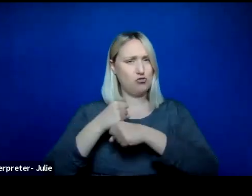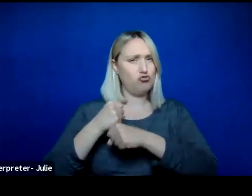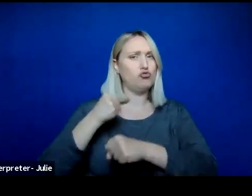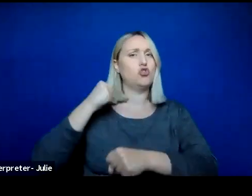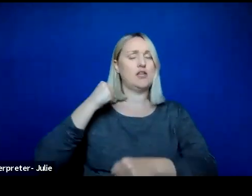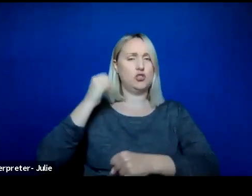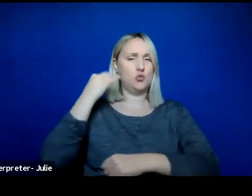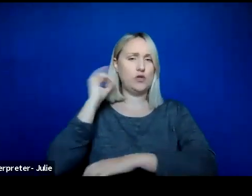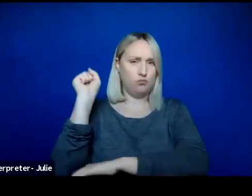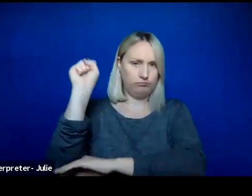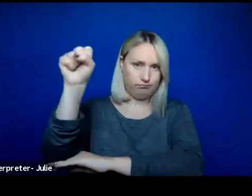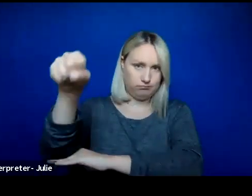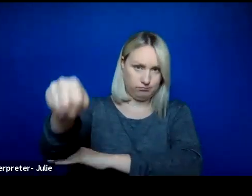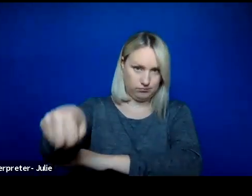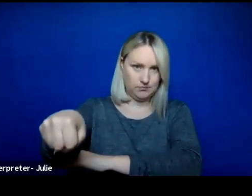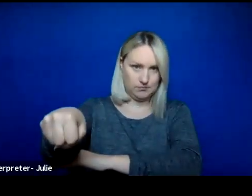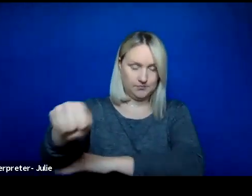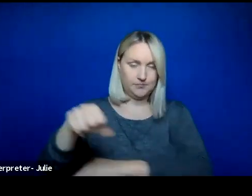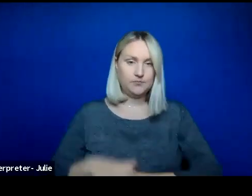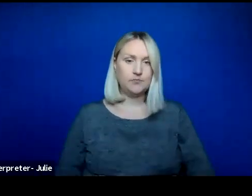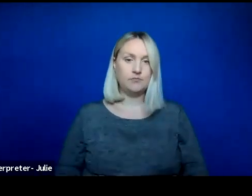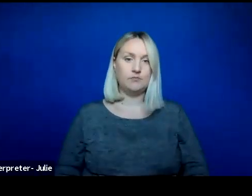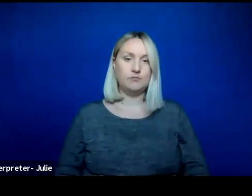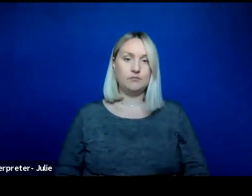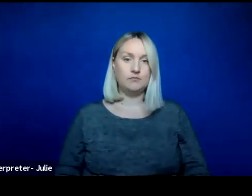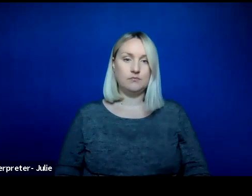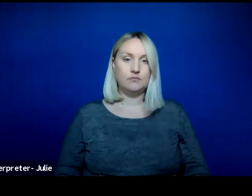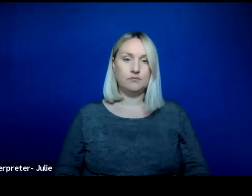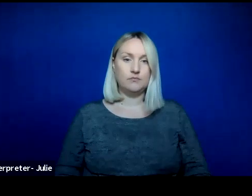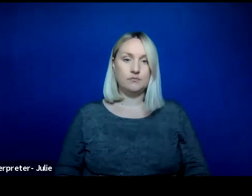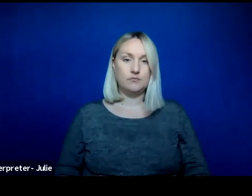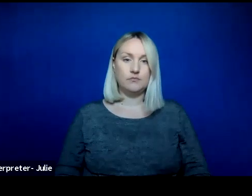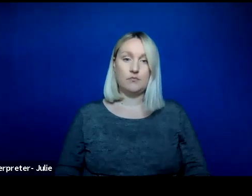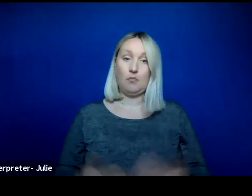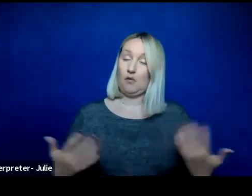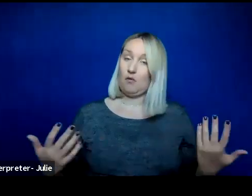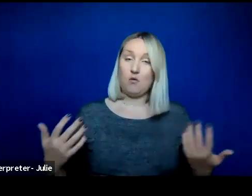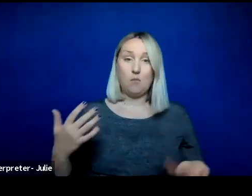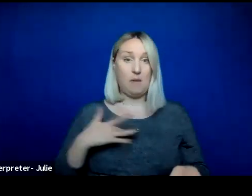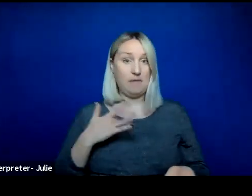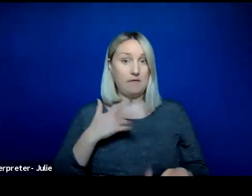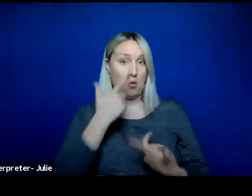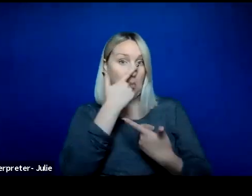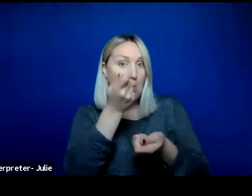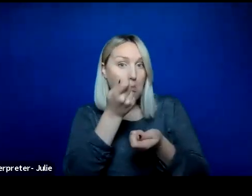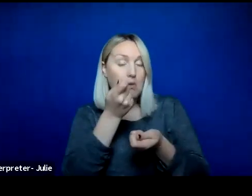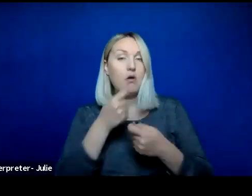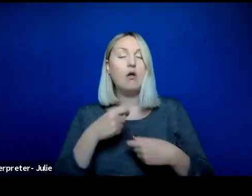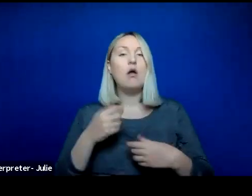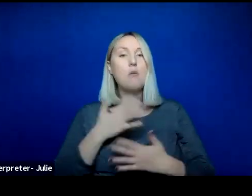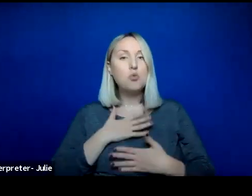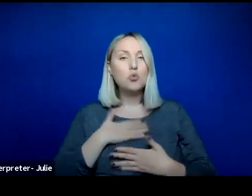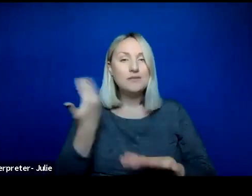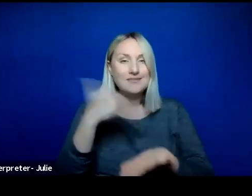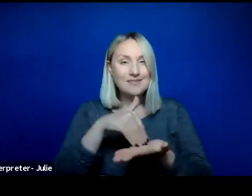across the back. So note, this may be interesting information for you. Breathe on purpose into